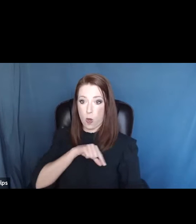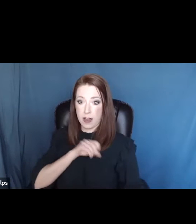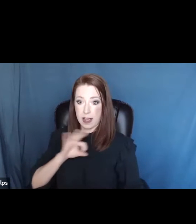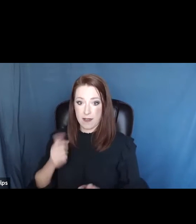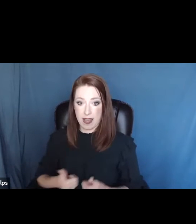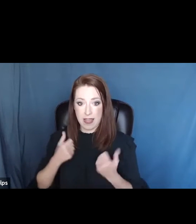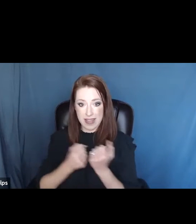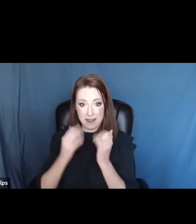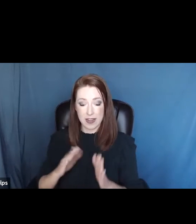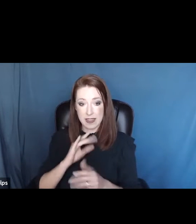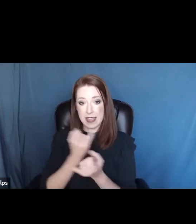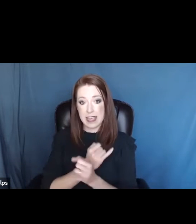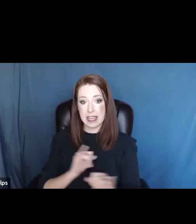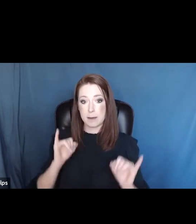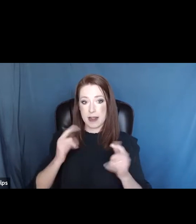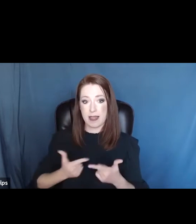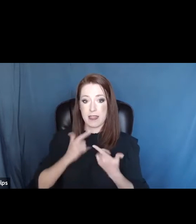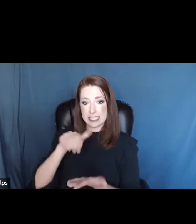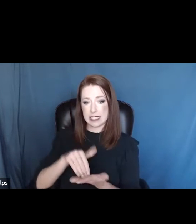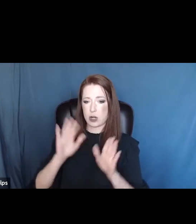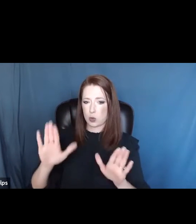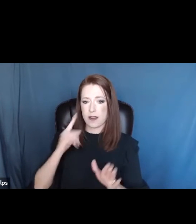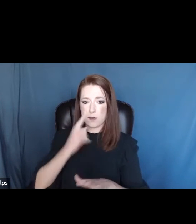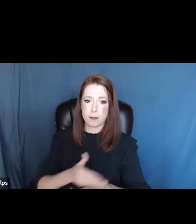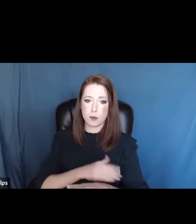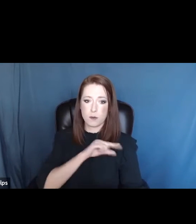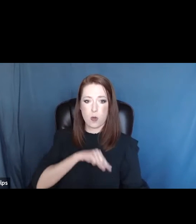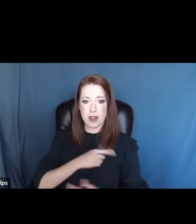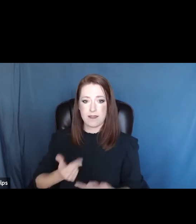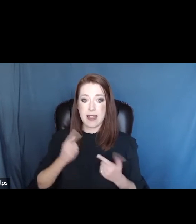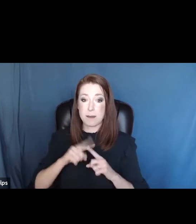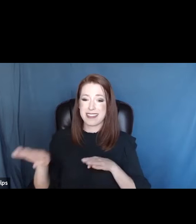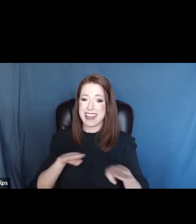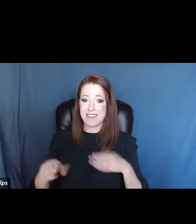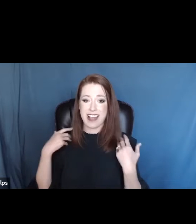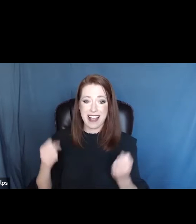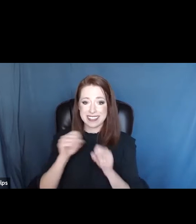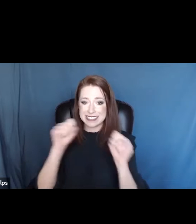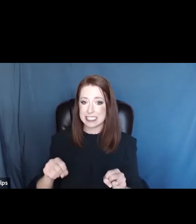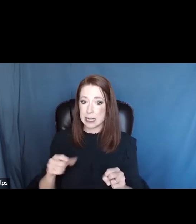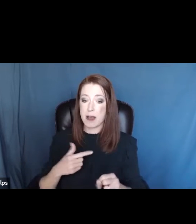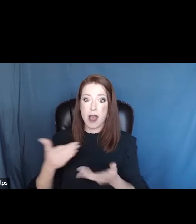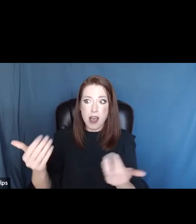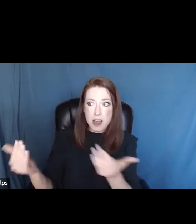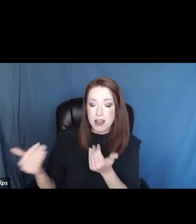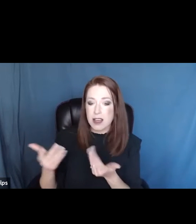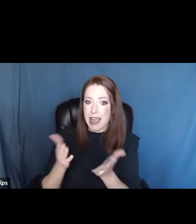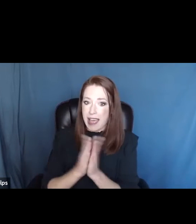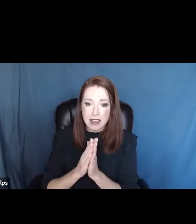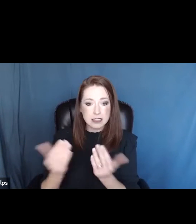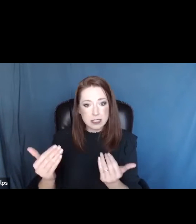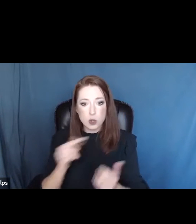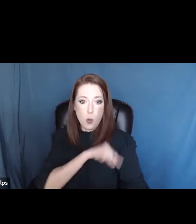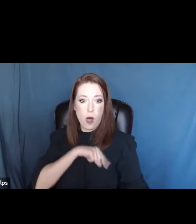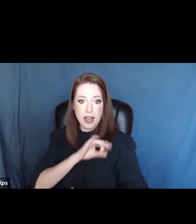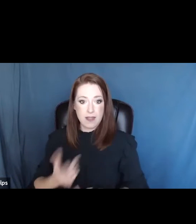been wonderful for promoting quality of life, but the behavioral health system, I can't get anyone to ask any quality of life questions. My